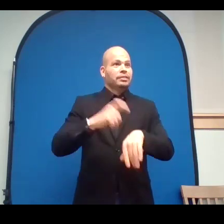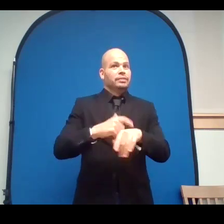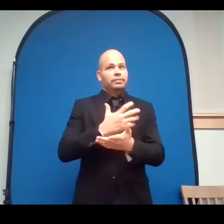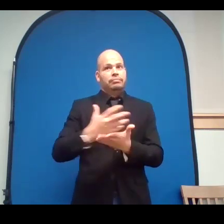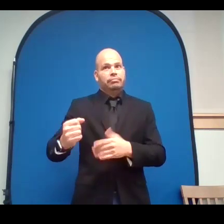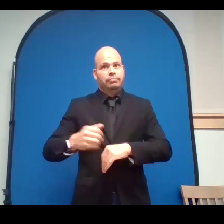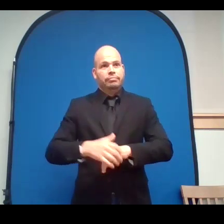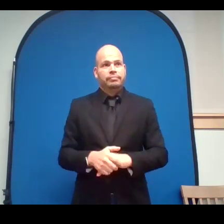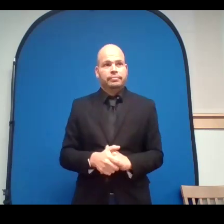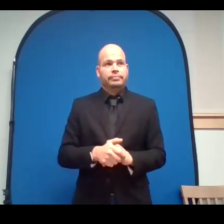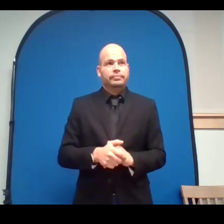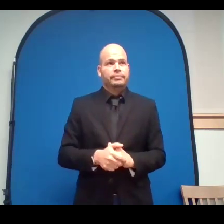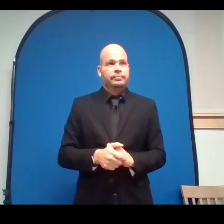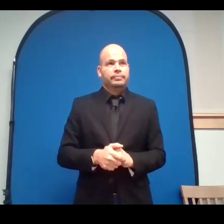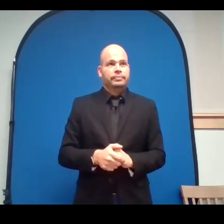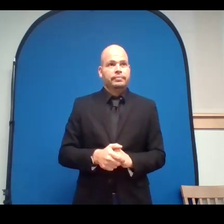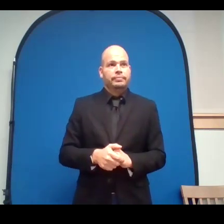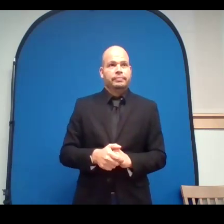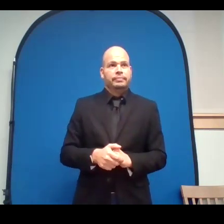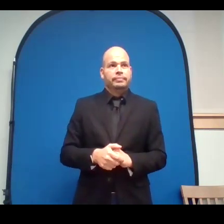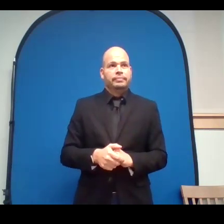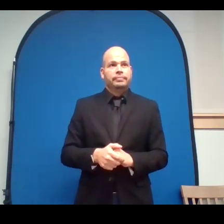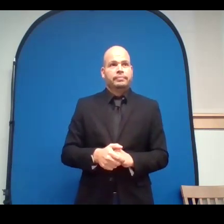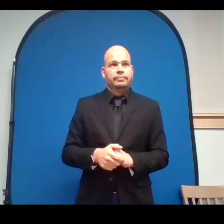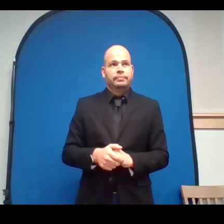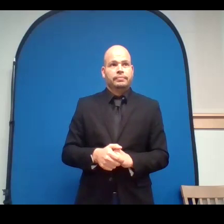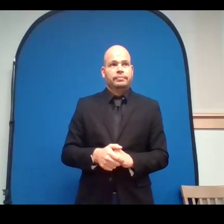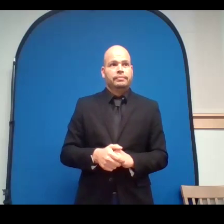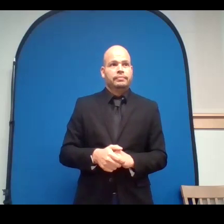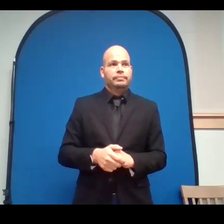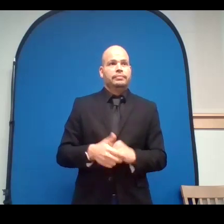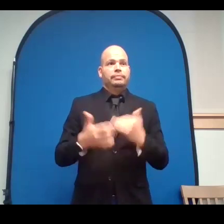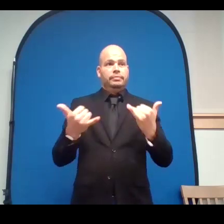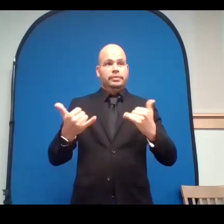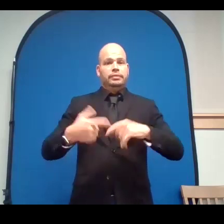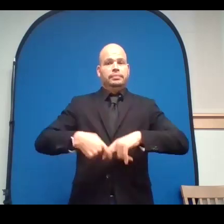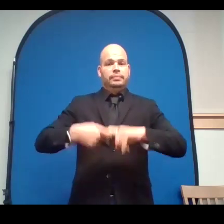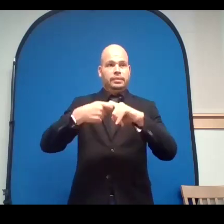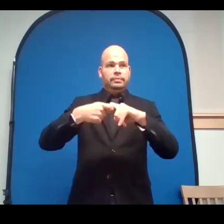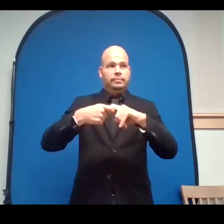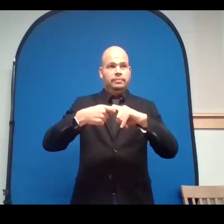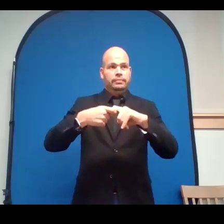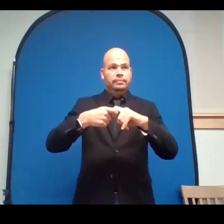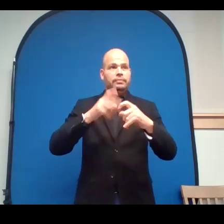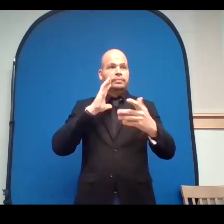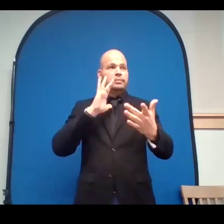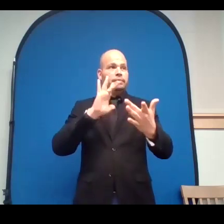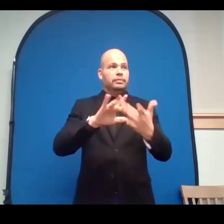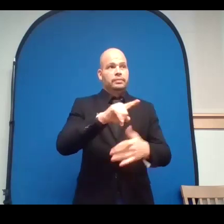and perhaps some others, but we'll suspend at this point and we'll be in touch with you with regard to any